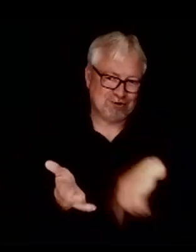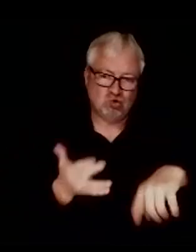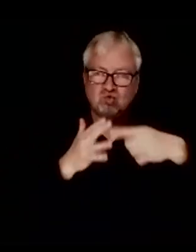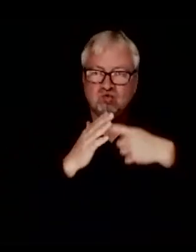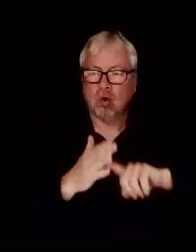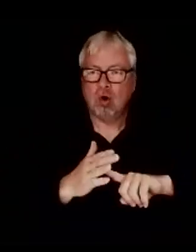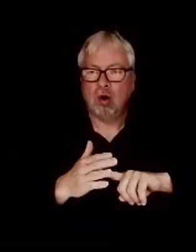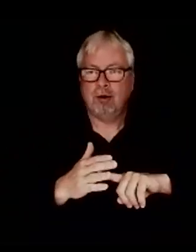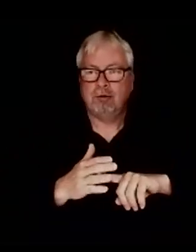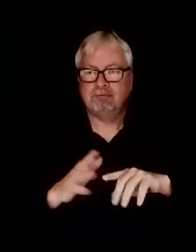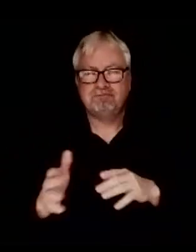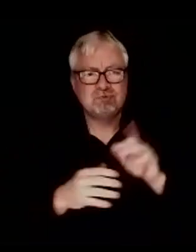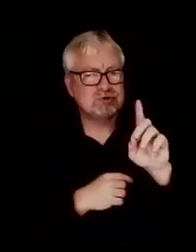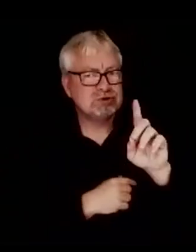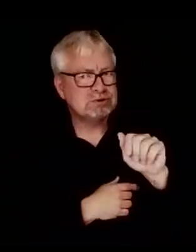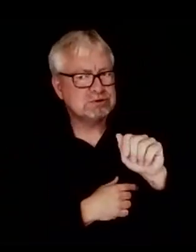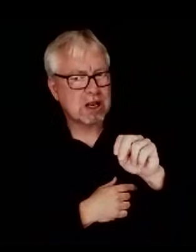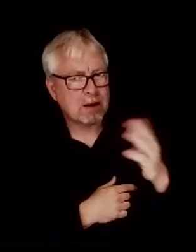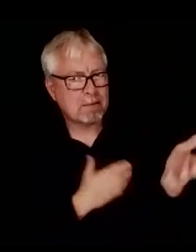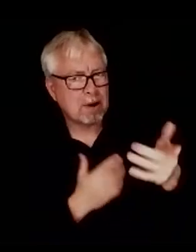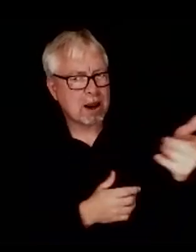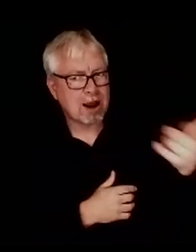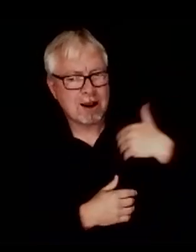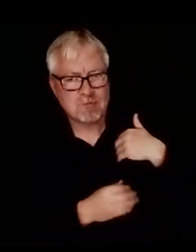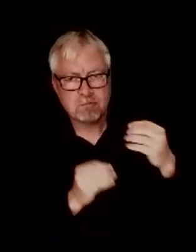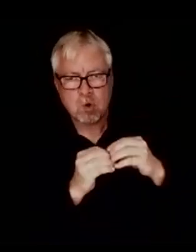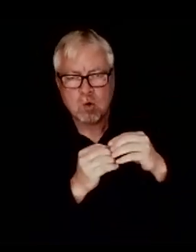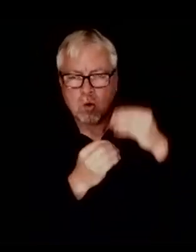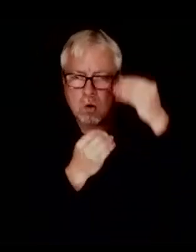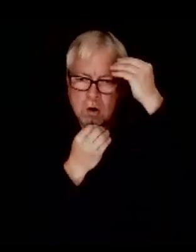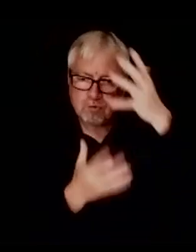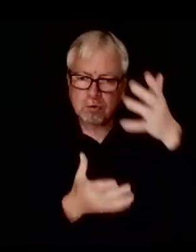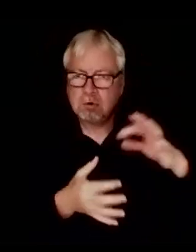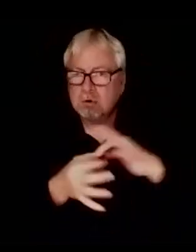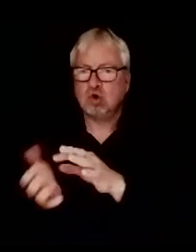just students in general using the community sites.